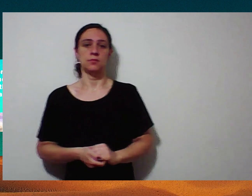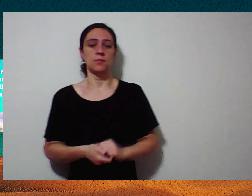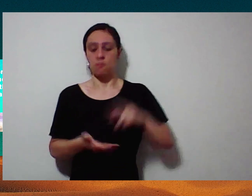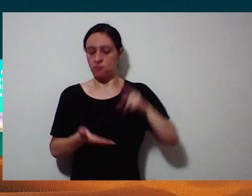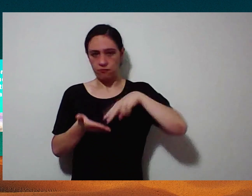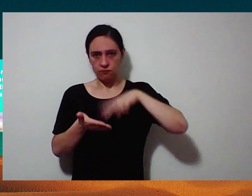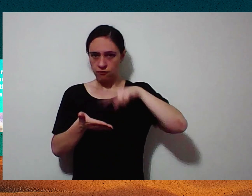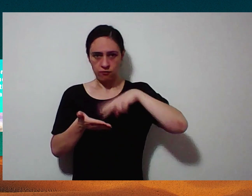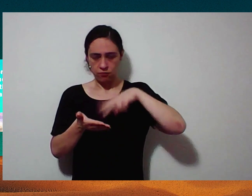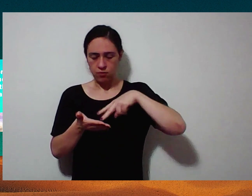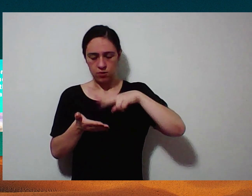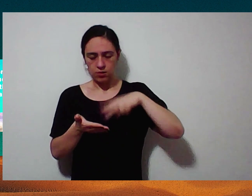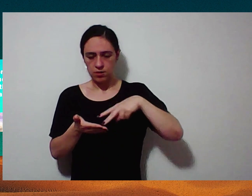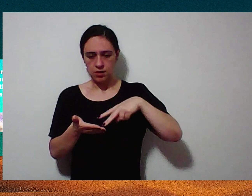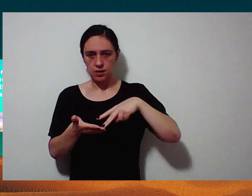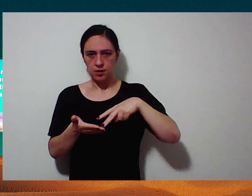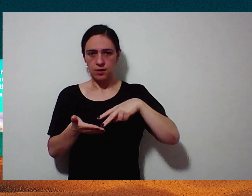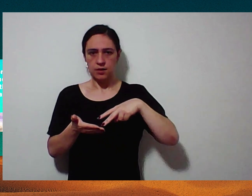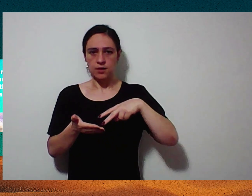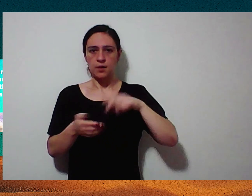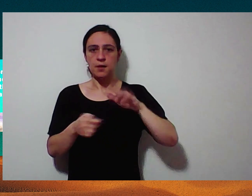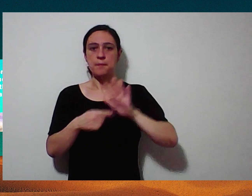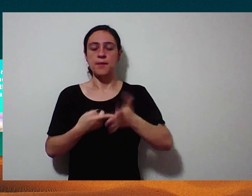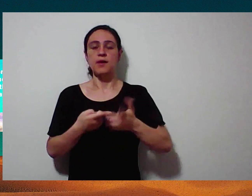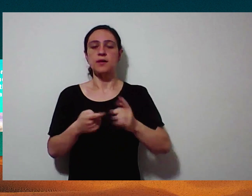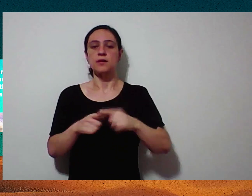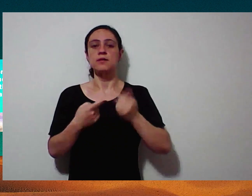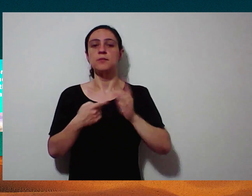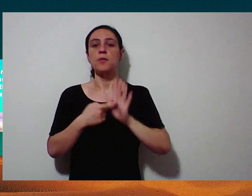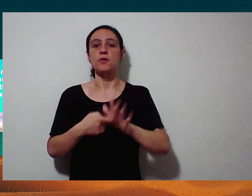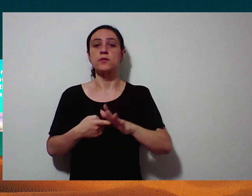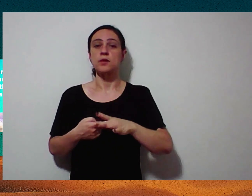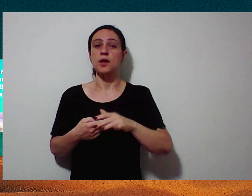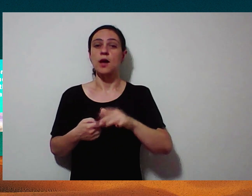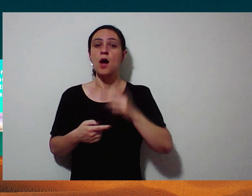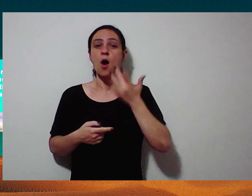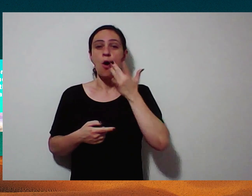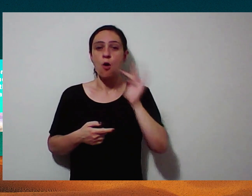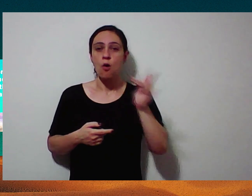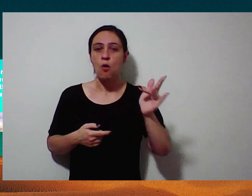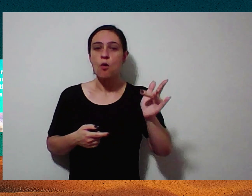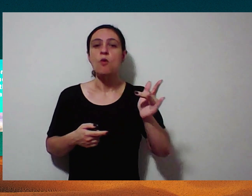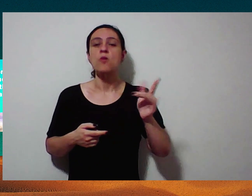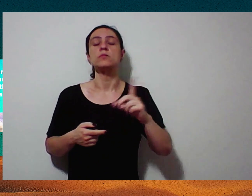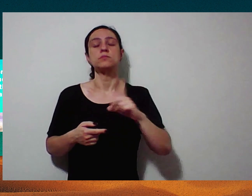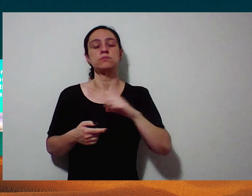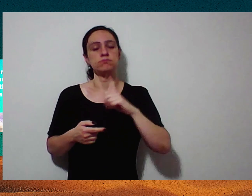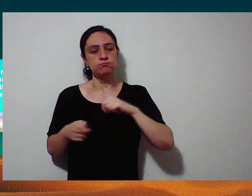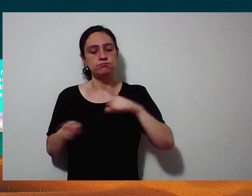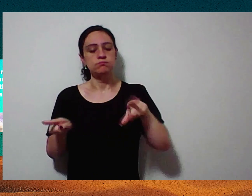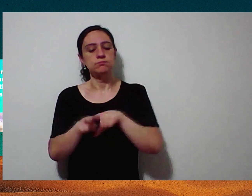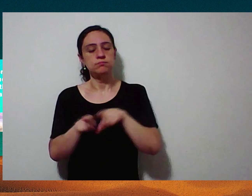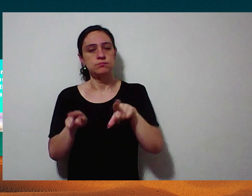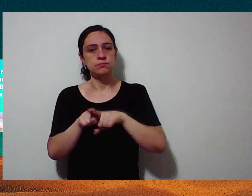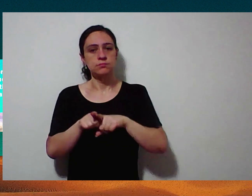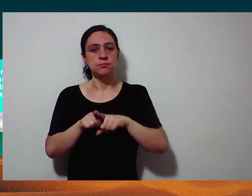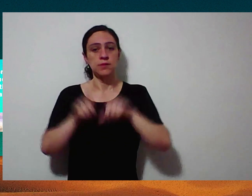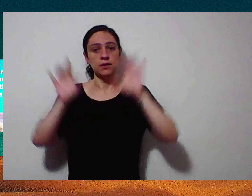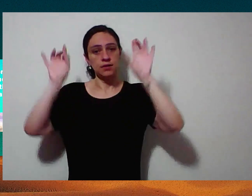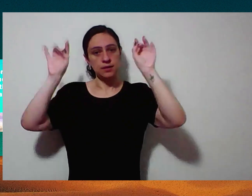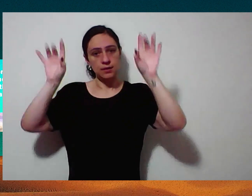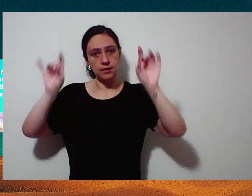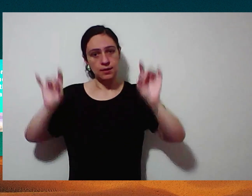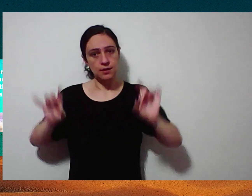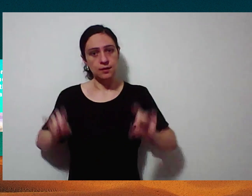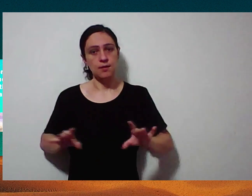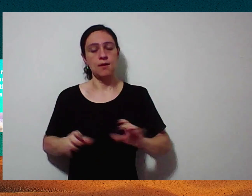aqui diz: de ouro se te fizeram os engastes e os ornamentos. I'm not going to read all the precious